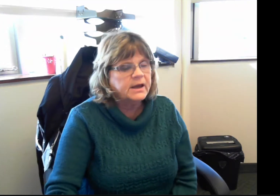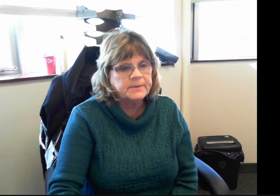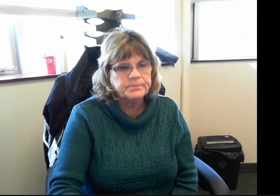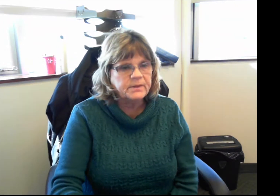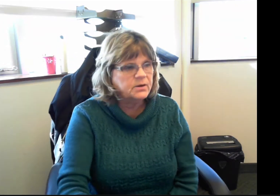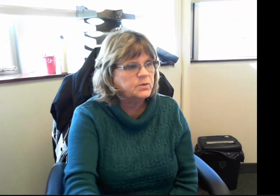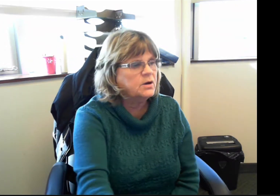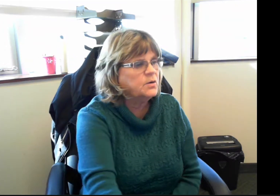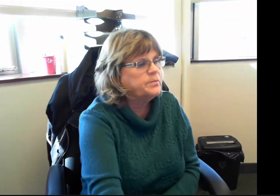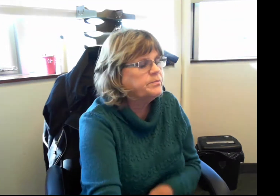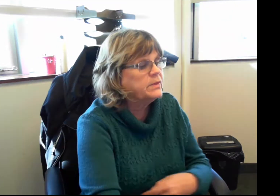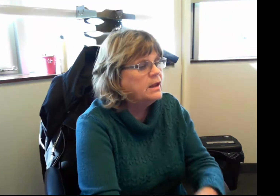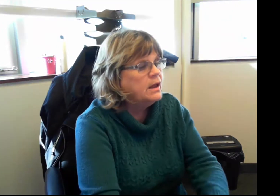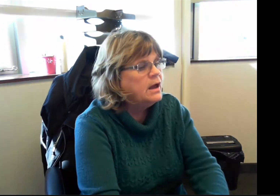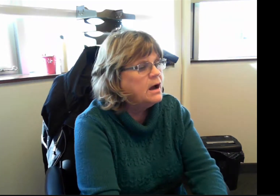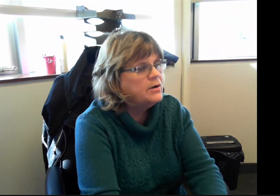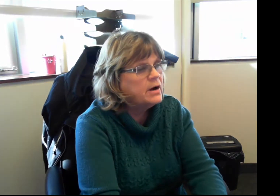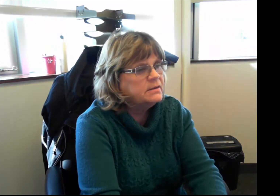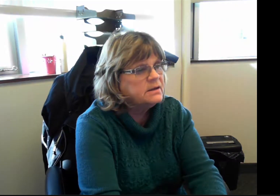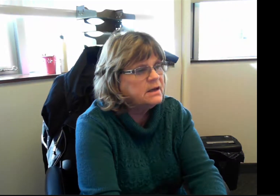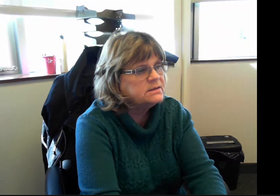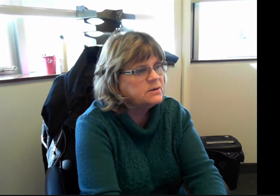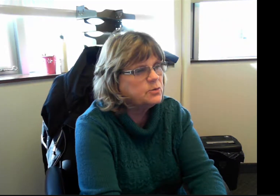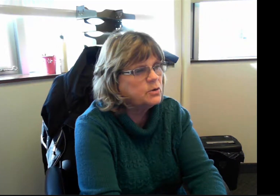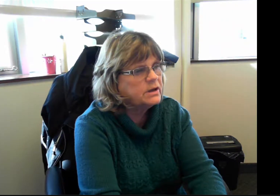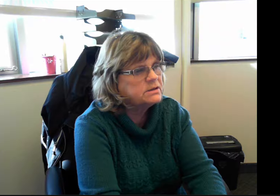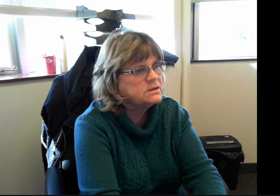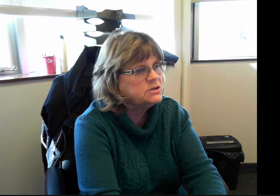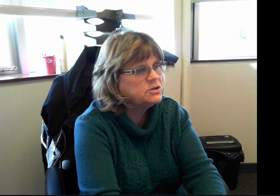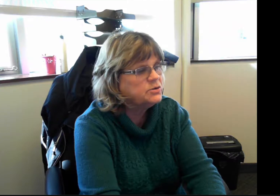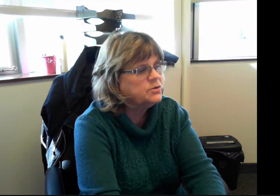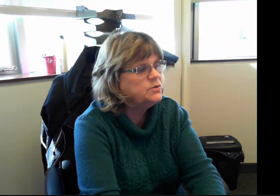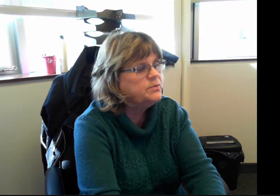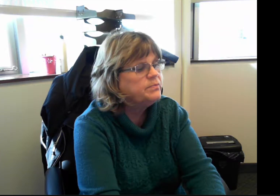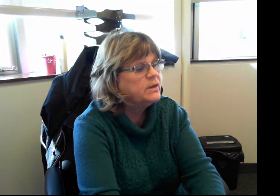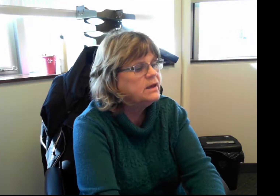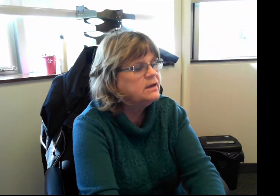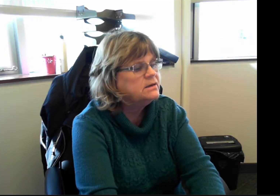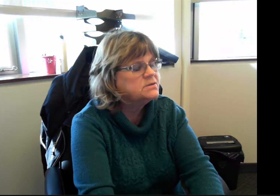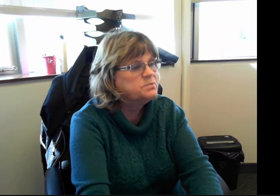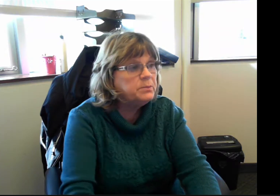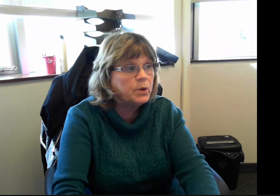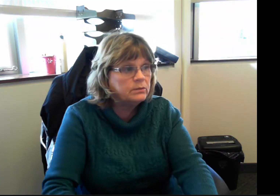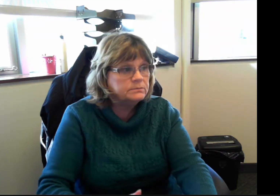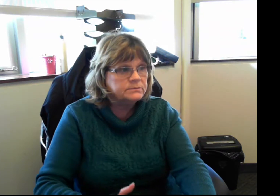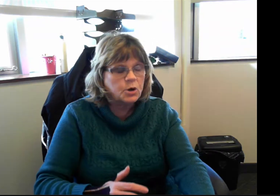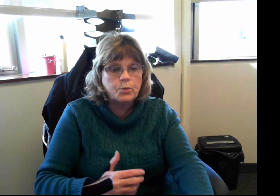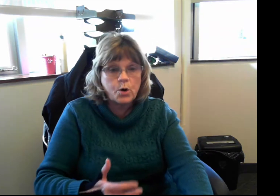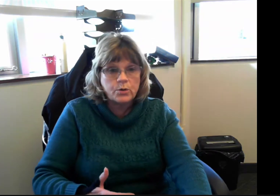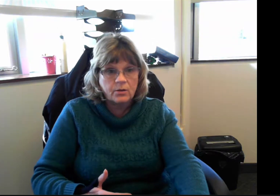Okay, there we go. All right, the next thing we're going to do is people or